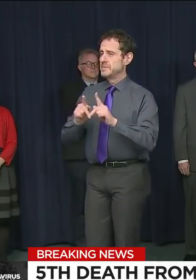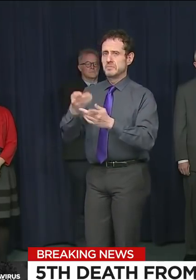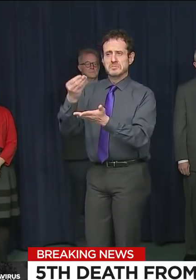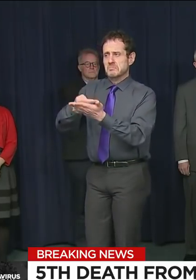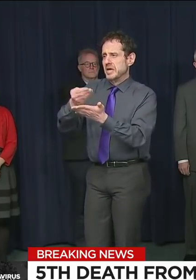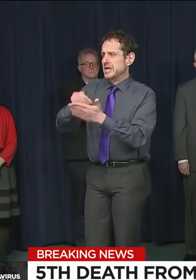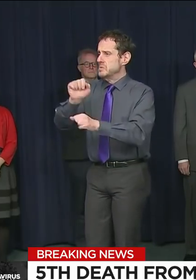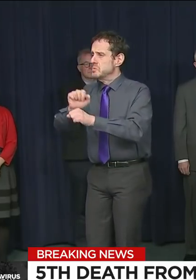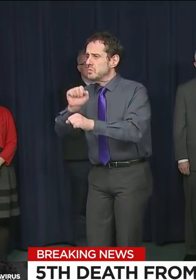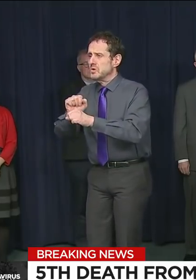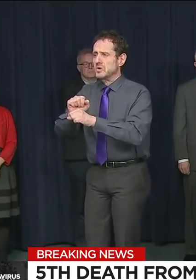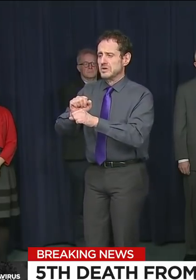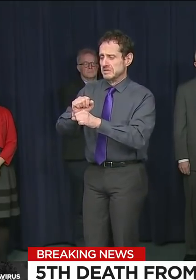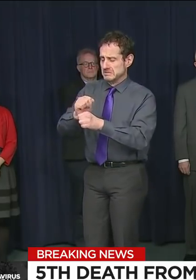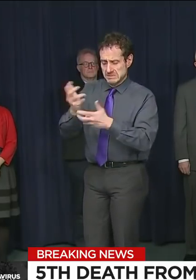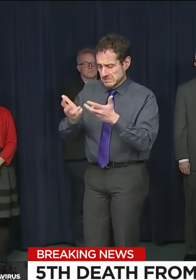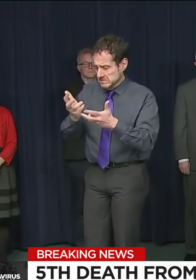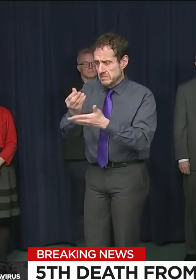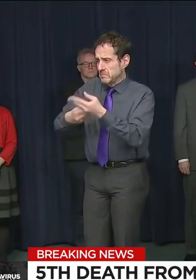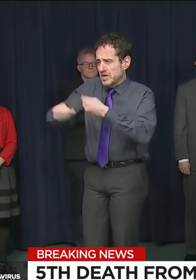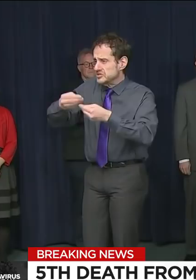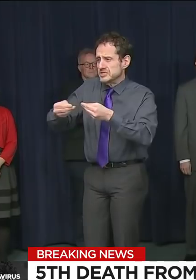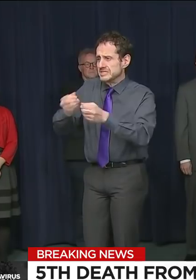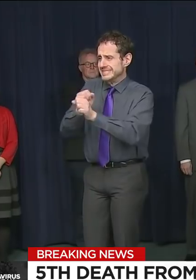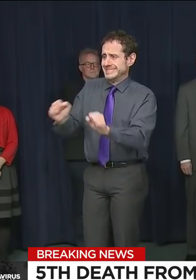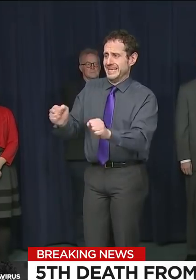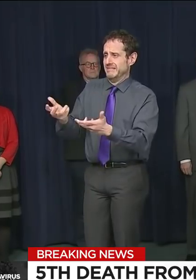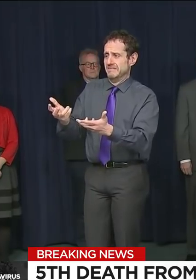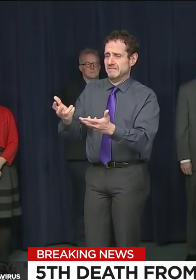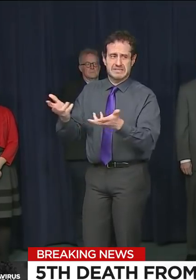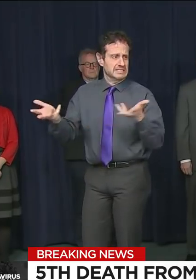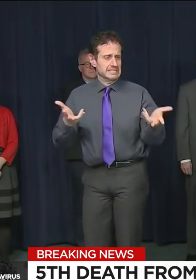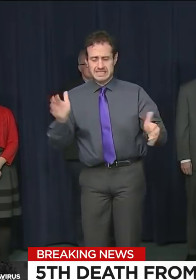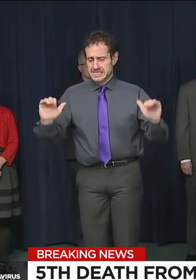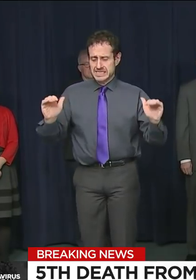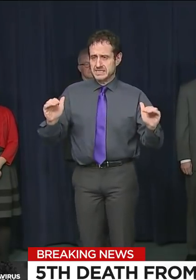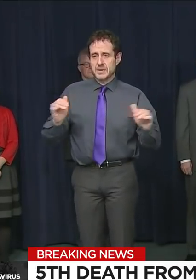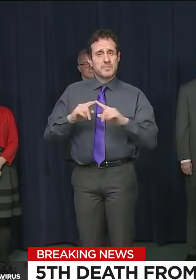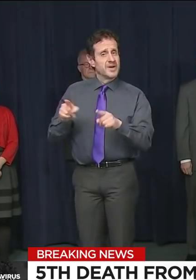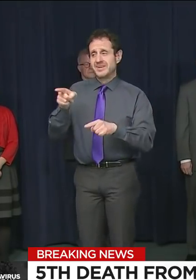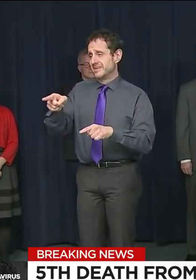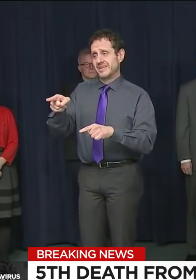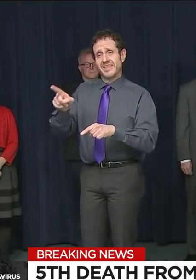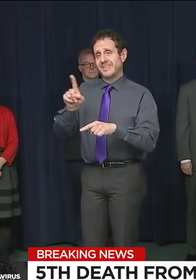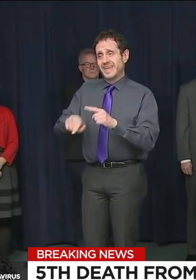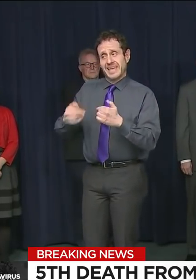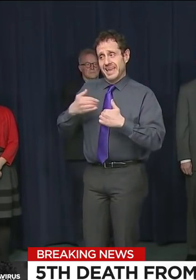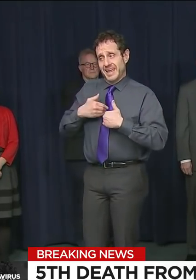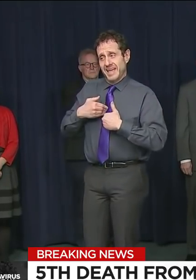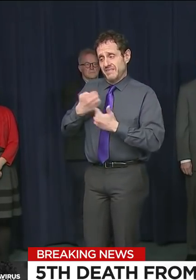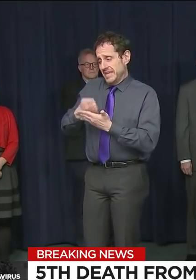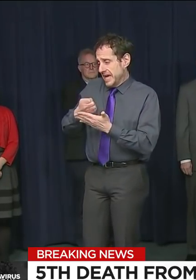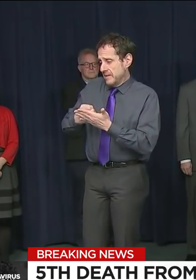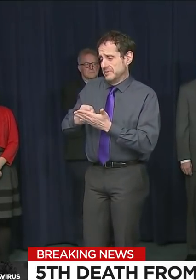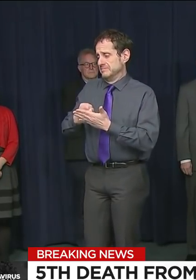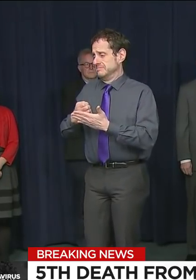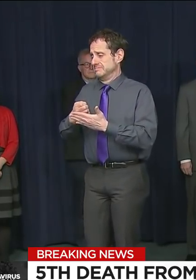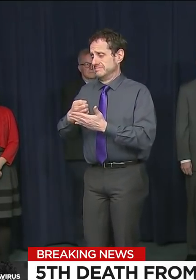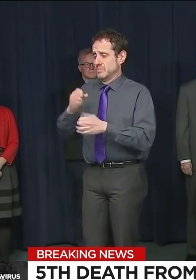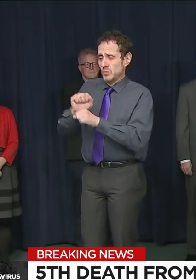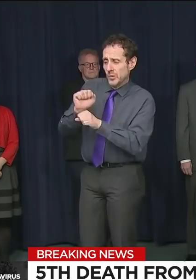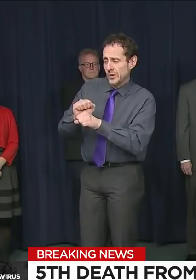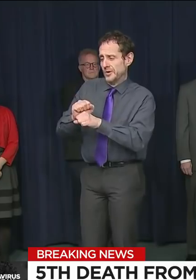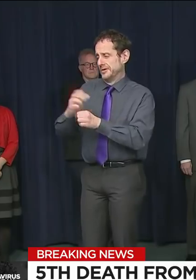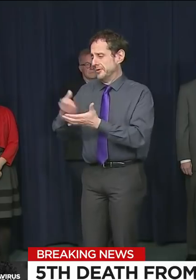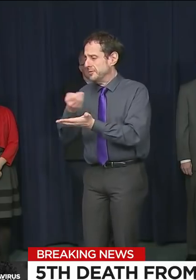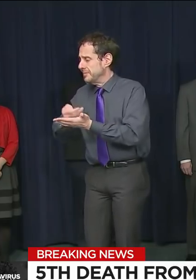livelihoods. But ultimately, you can't have a livelihood if you don't have your life. Of all the